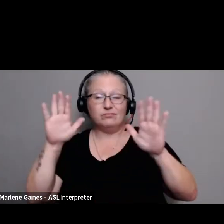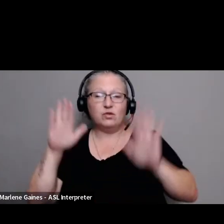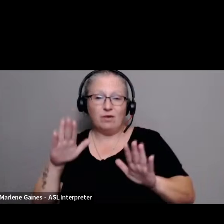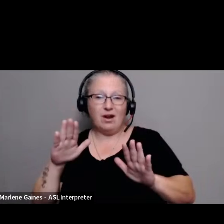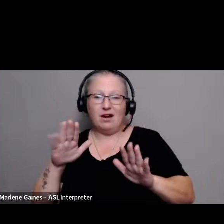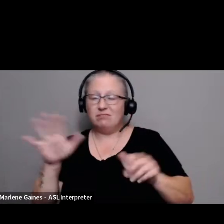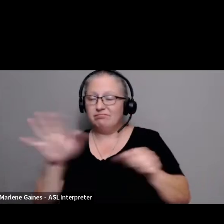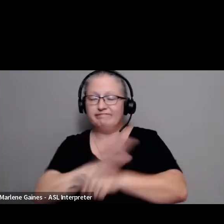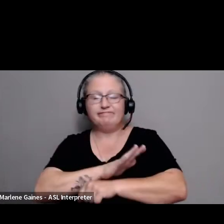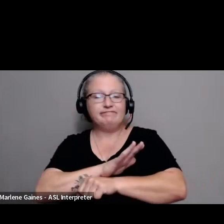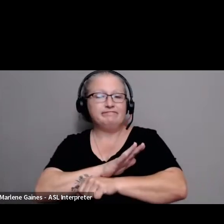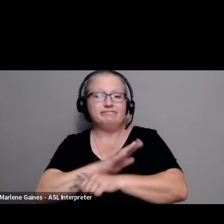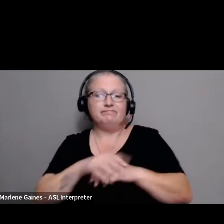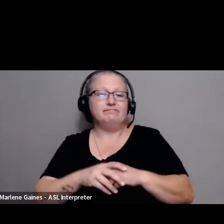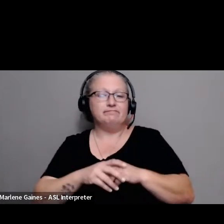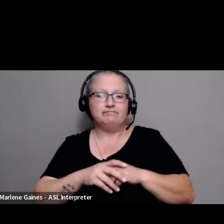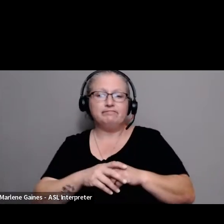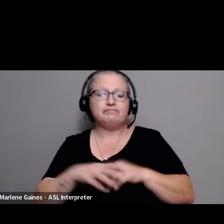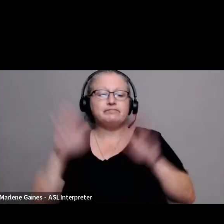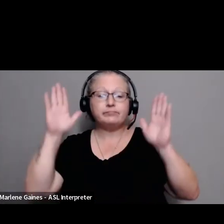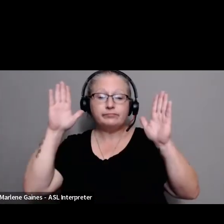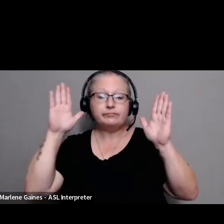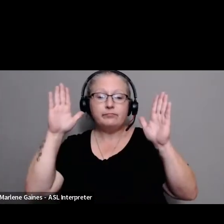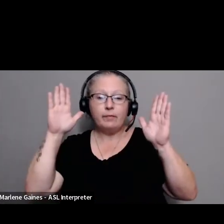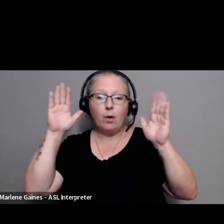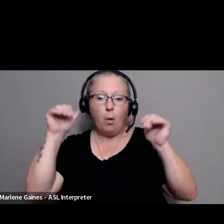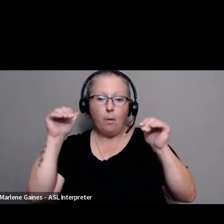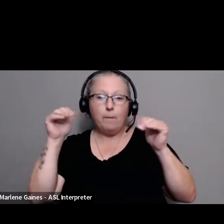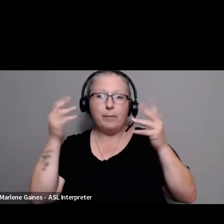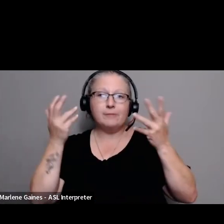stop. I hope